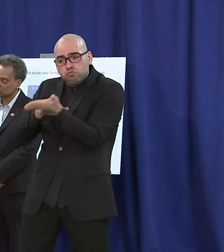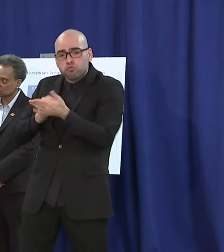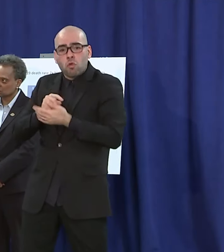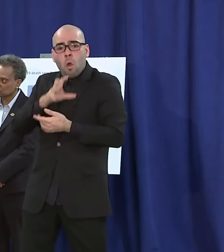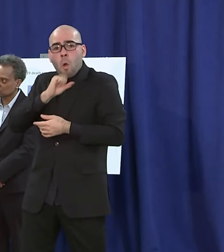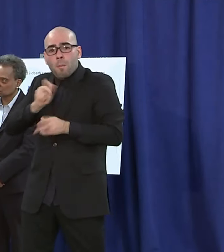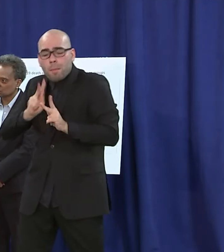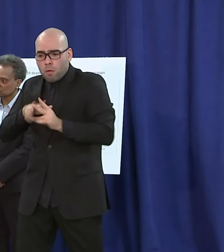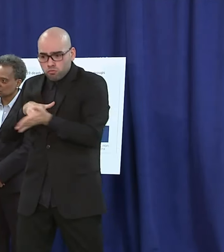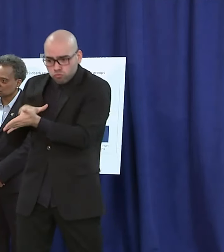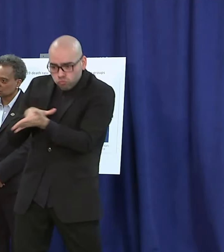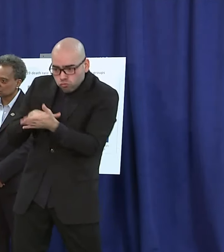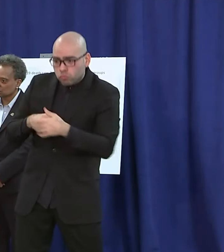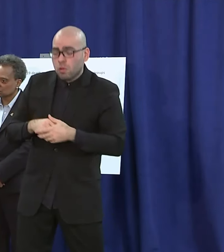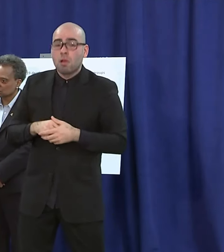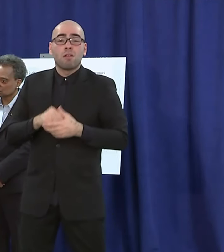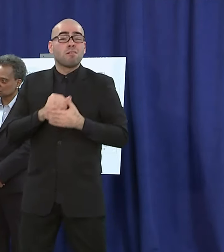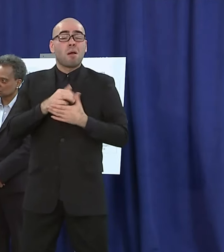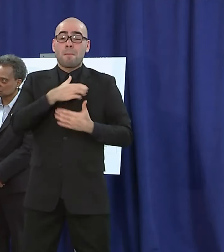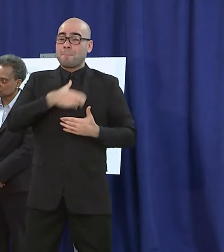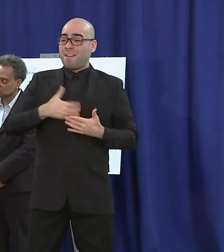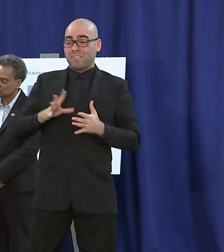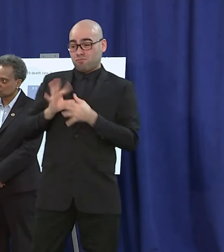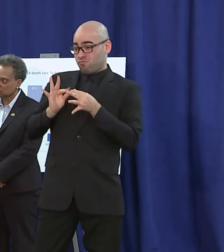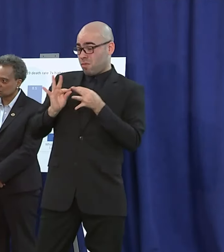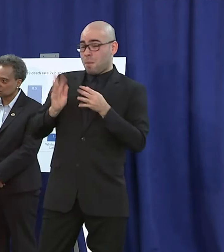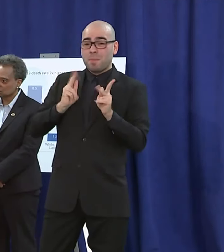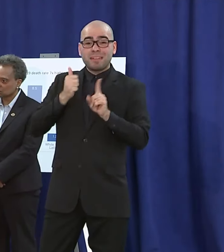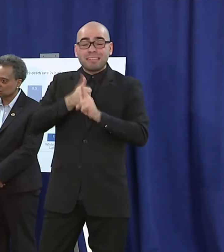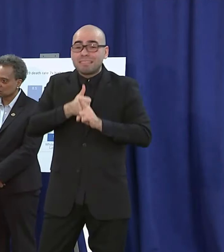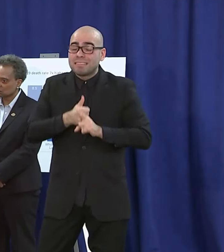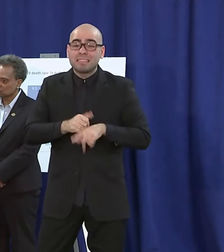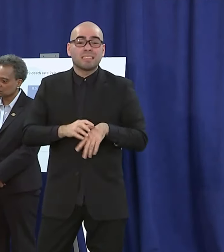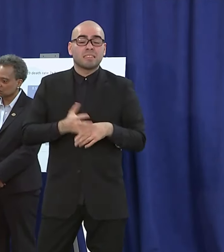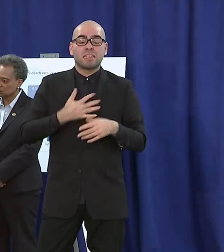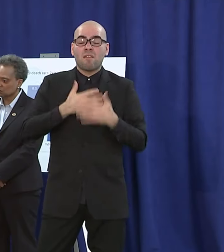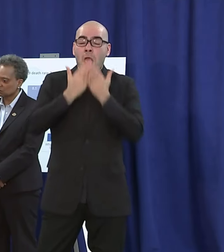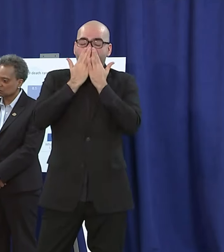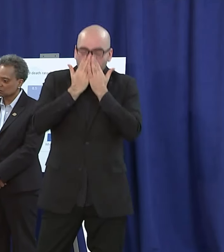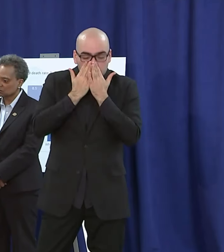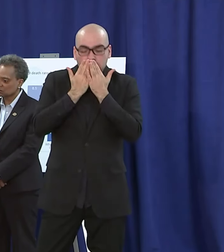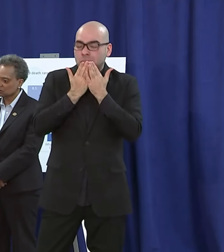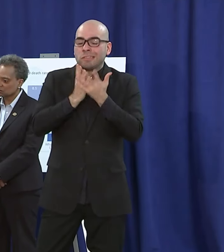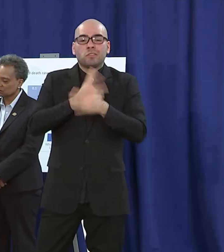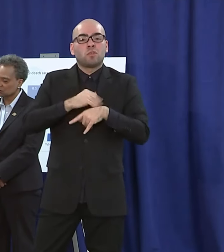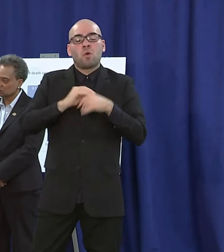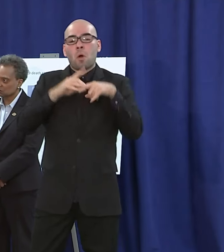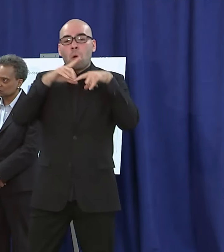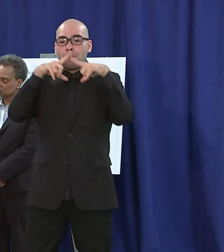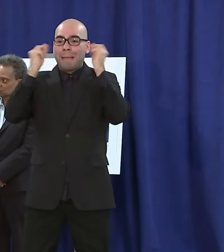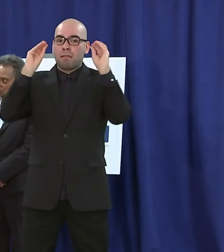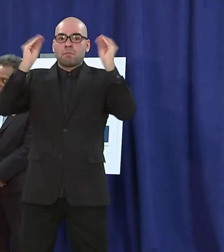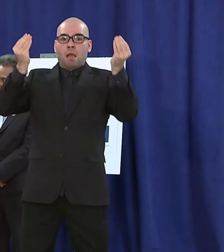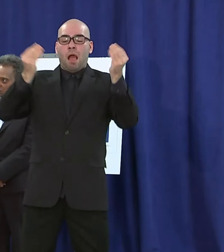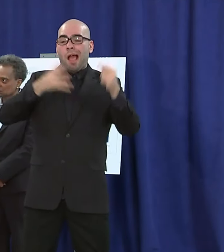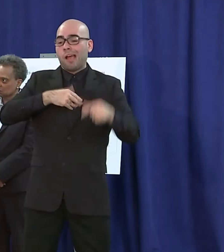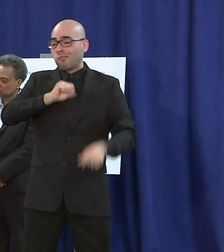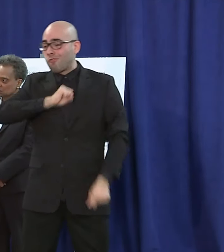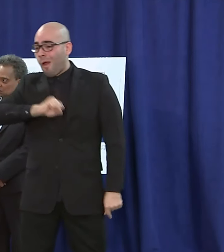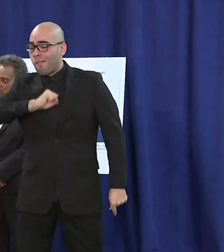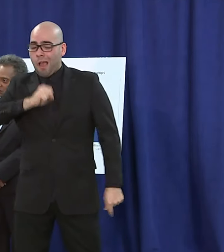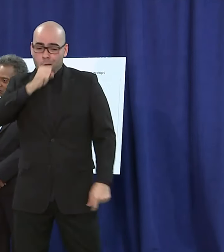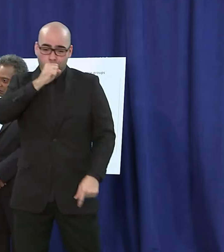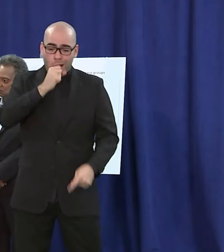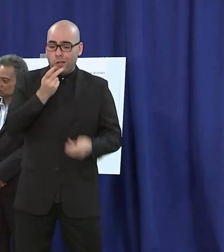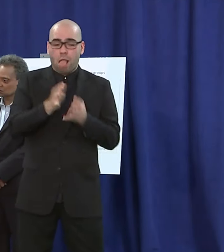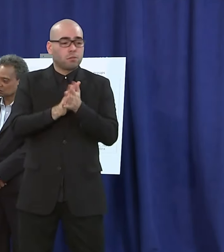people flouting rules, people not obeying stuff, people sneezing into their hands, people being out without masks when they're coughing, please call out bad behavior because